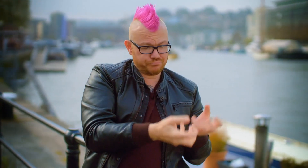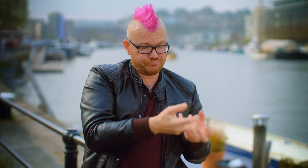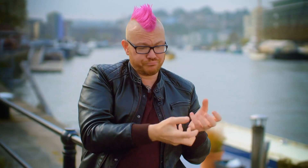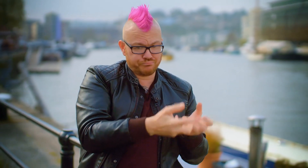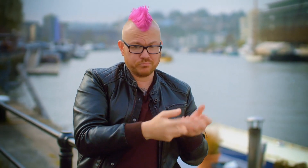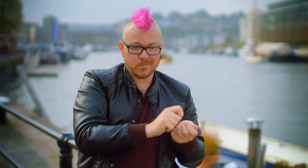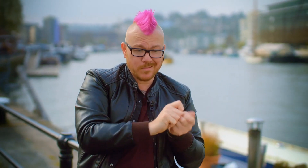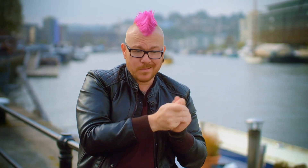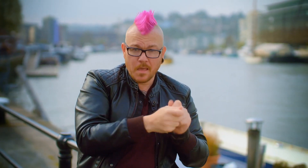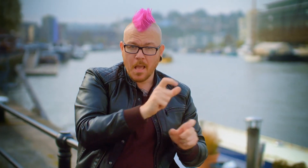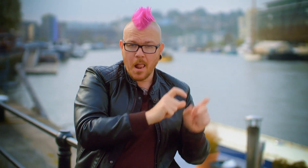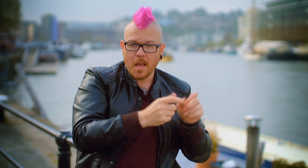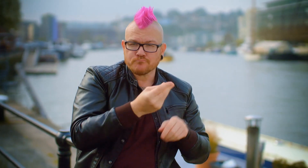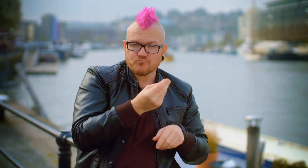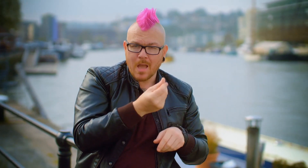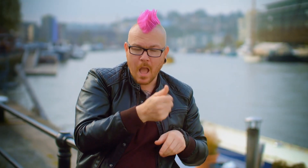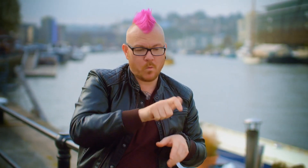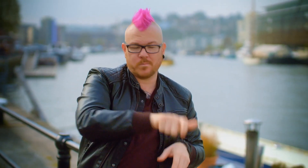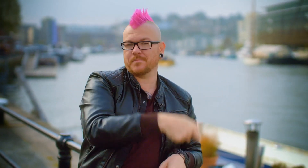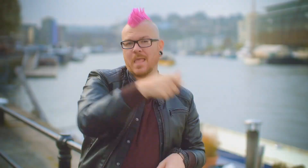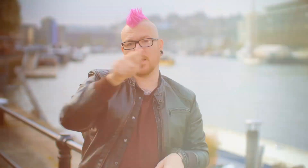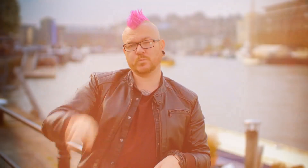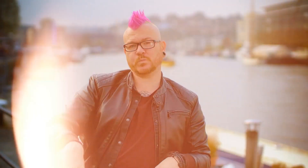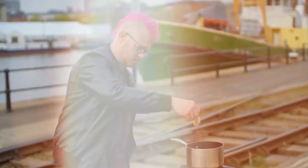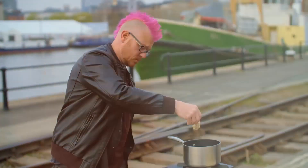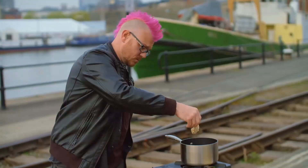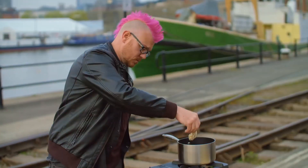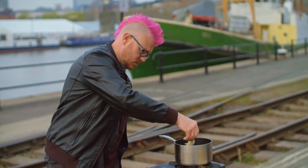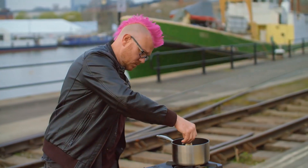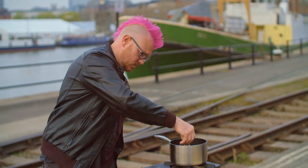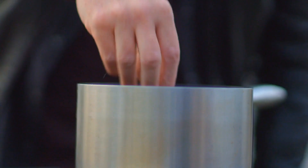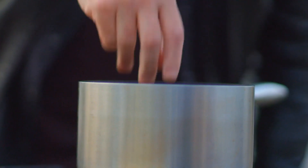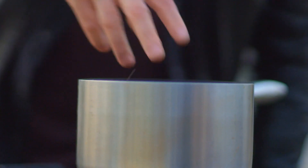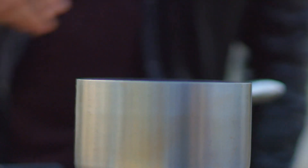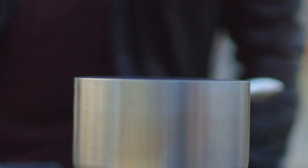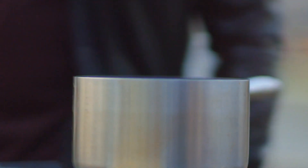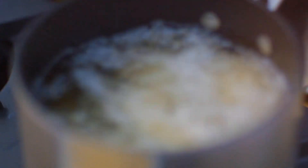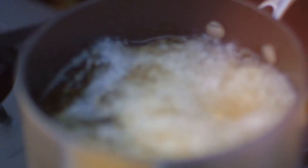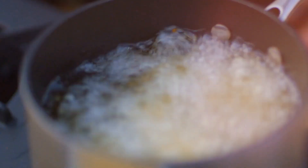test. As soon as it turns brown, take it out.